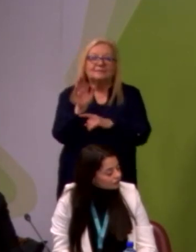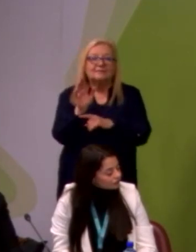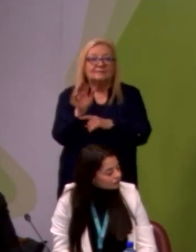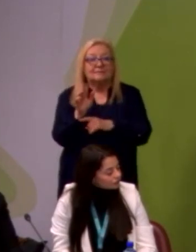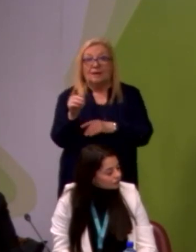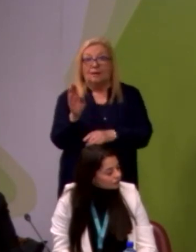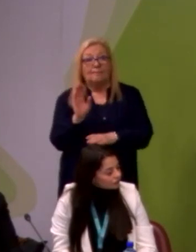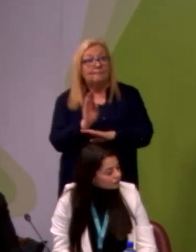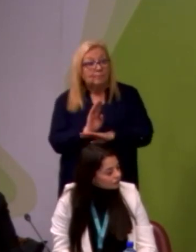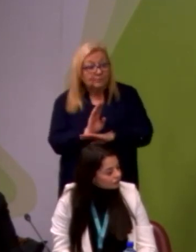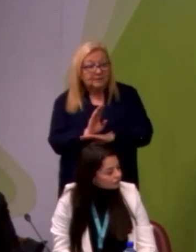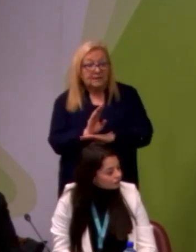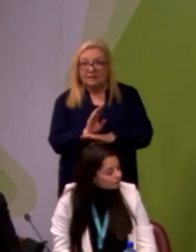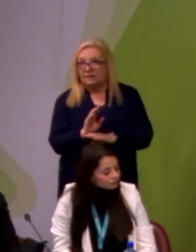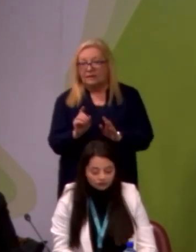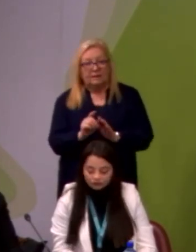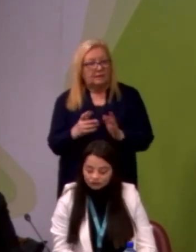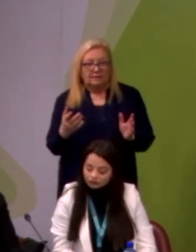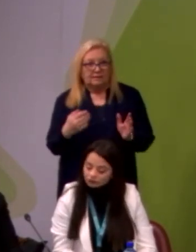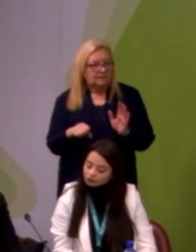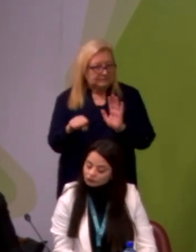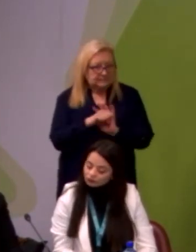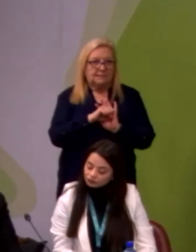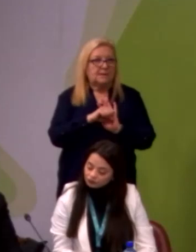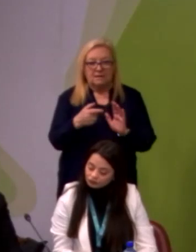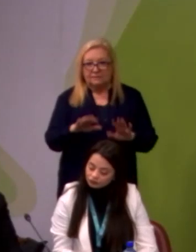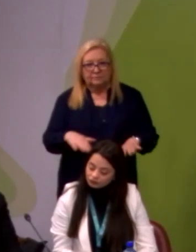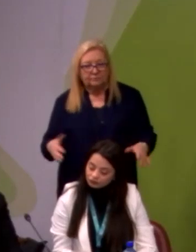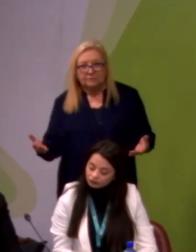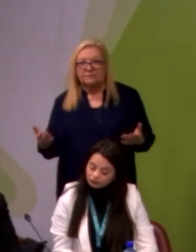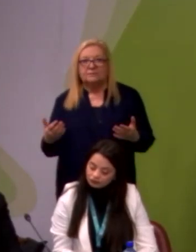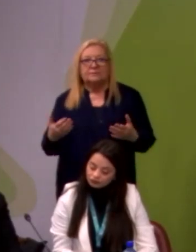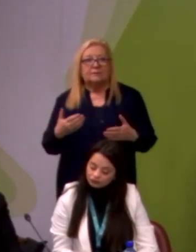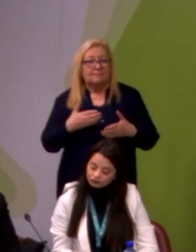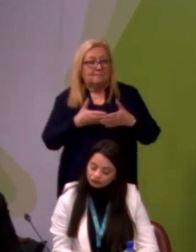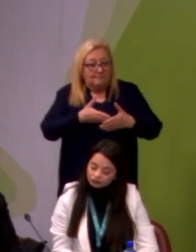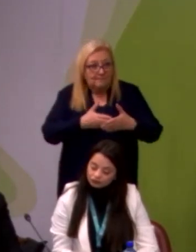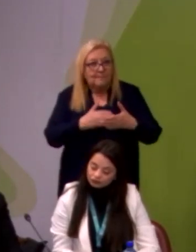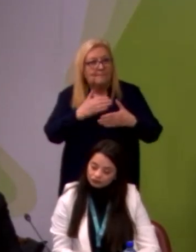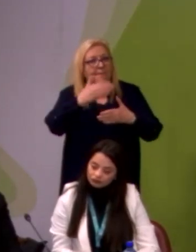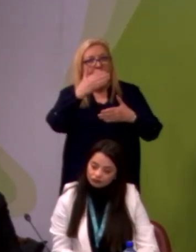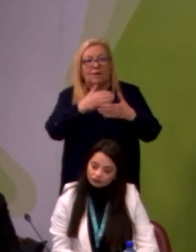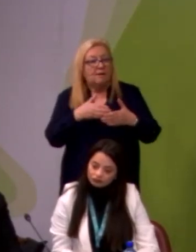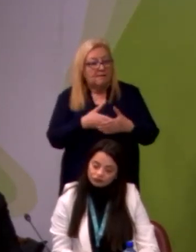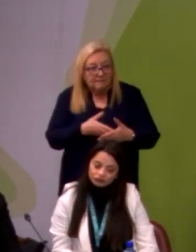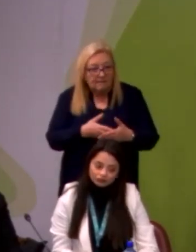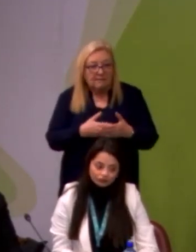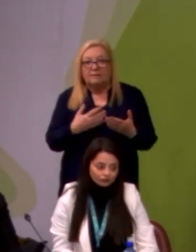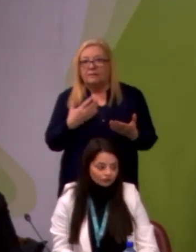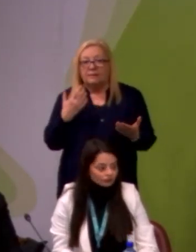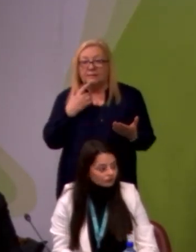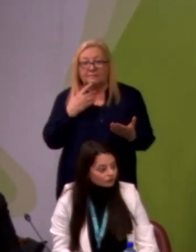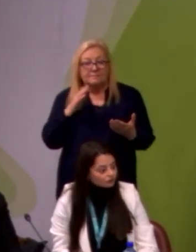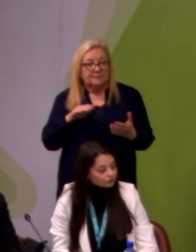have stigma, you have lack of preparation by educators, you have physical barriers, and there was a real need to